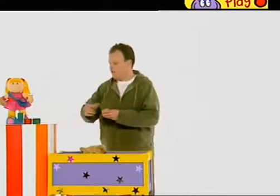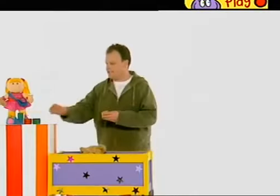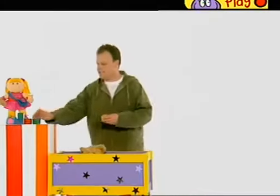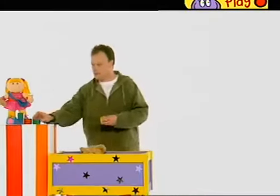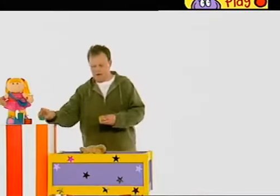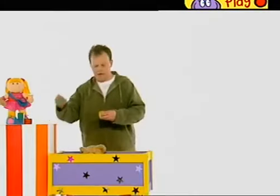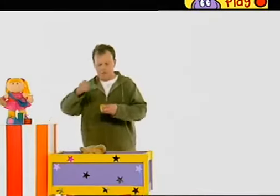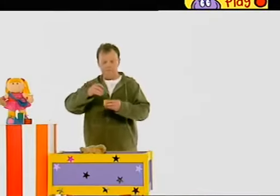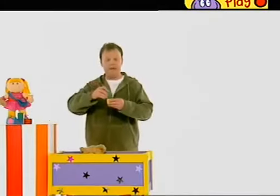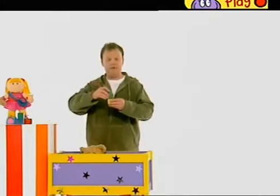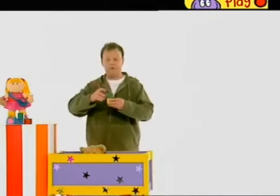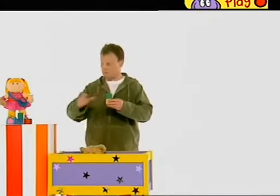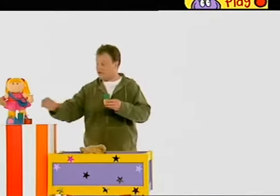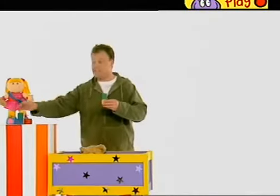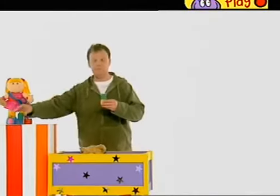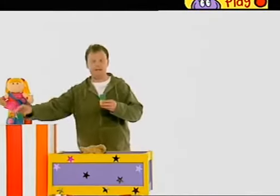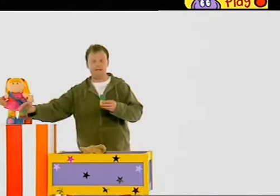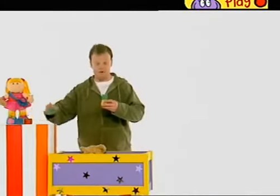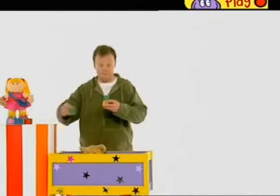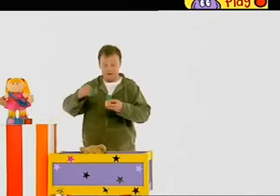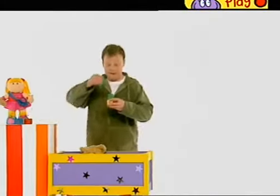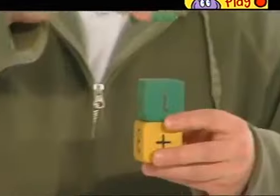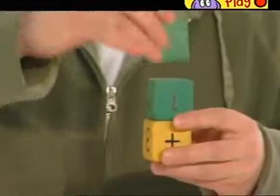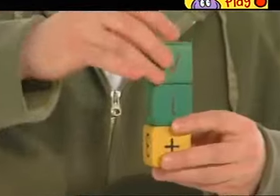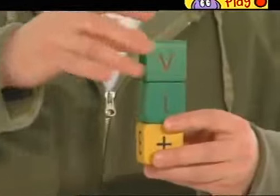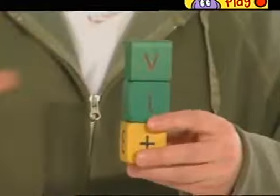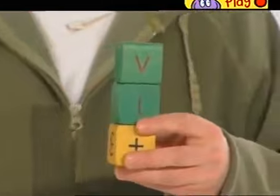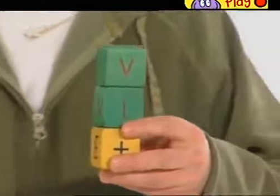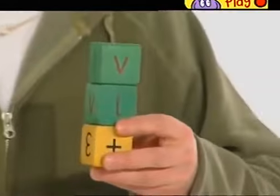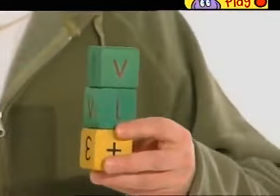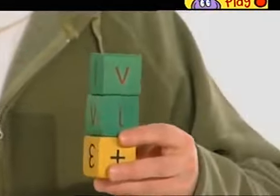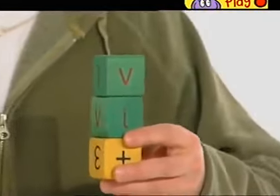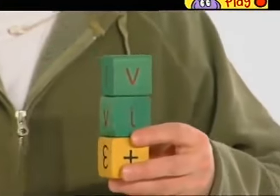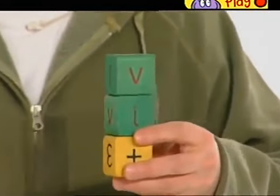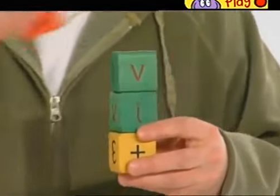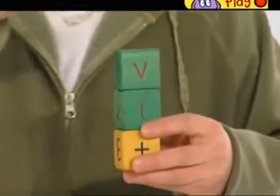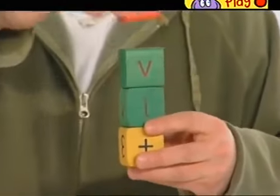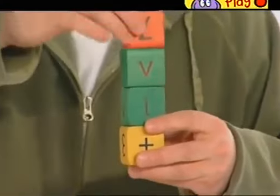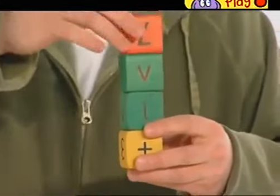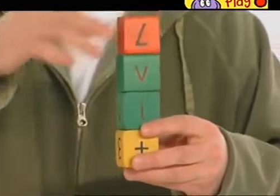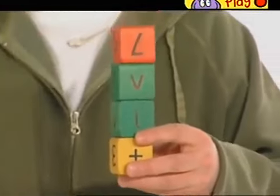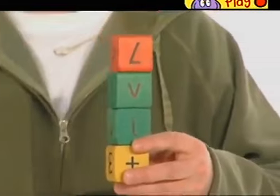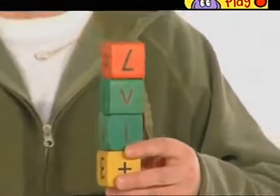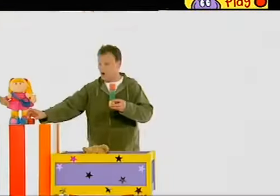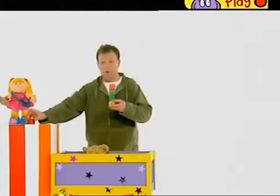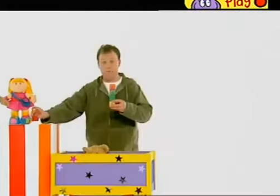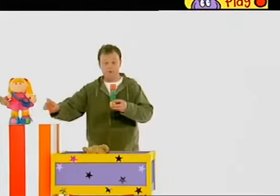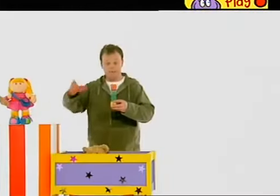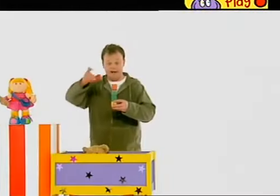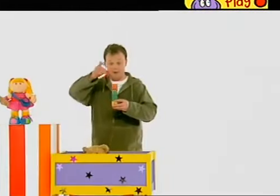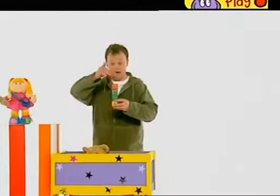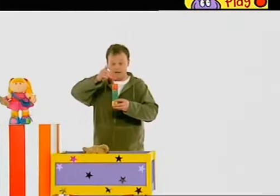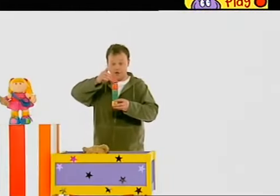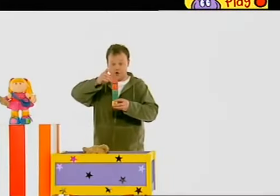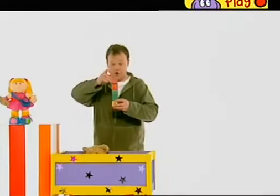This is the way we build with bricks, build with bricks, build with bricks. This is the way we build with bricks when we play with our